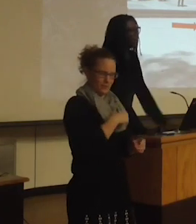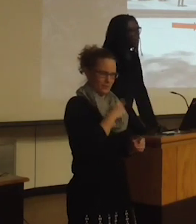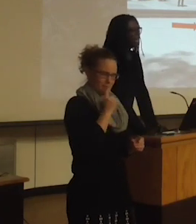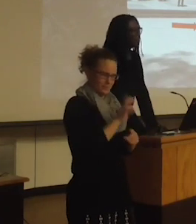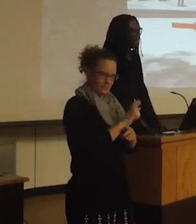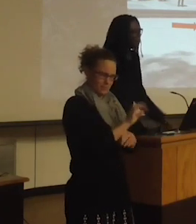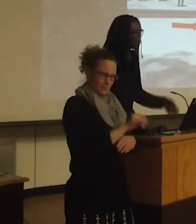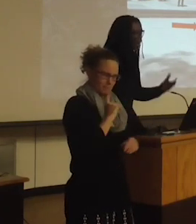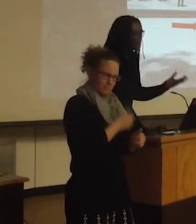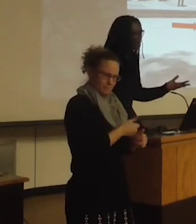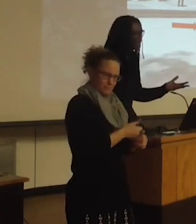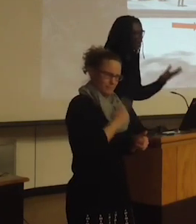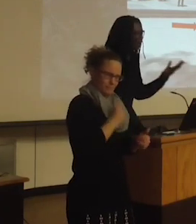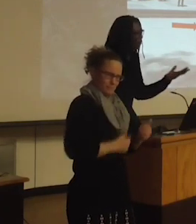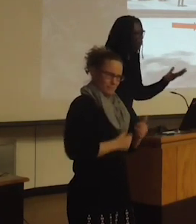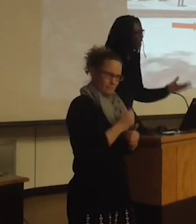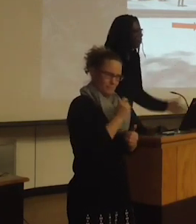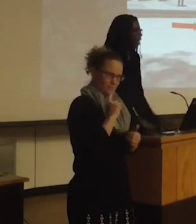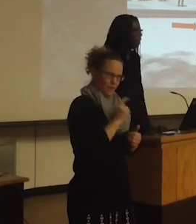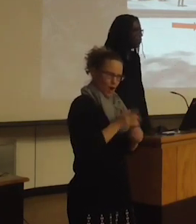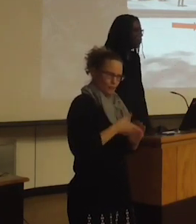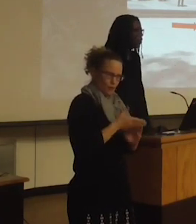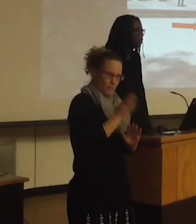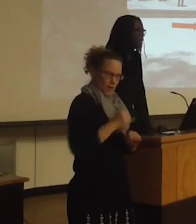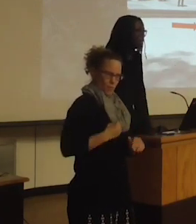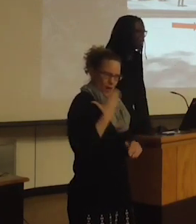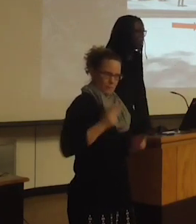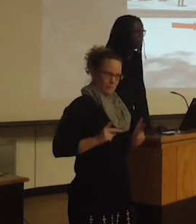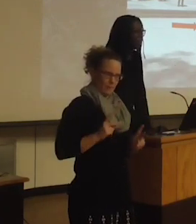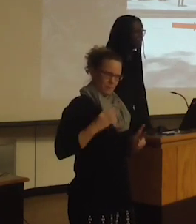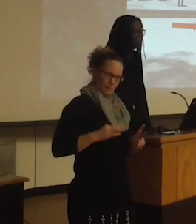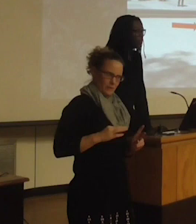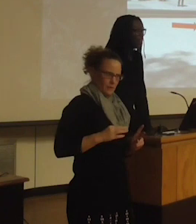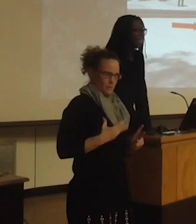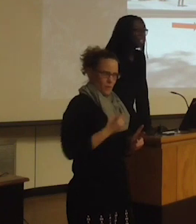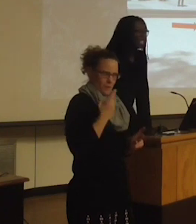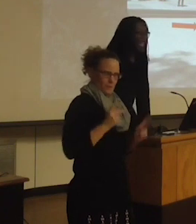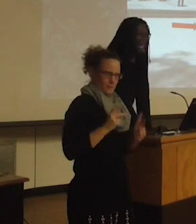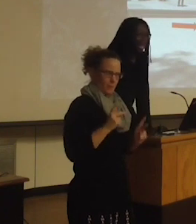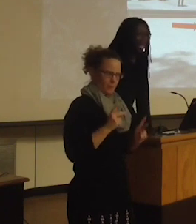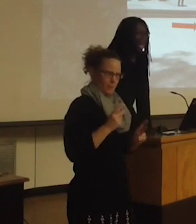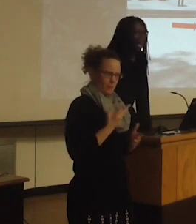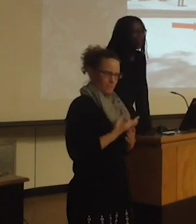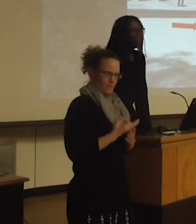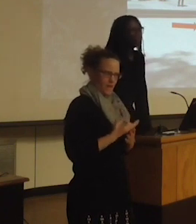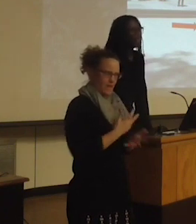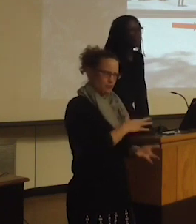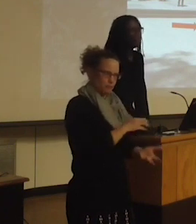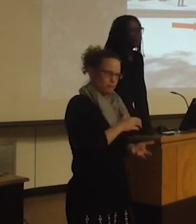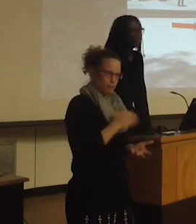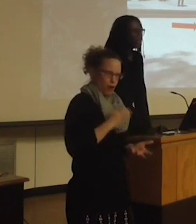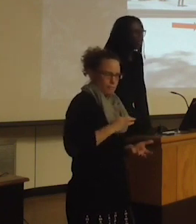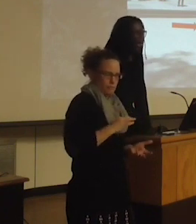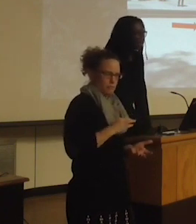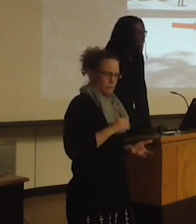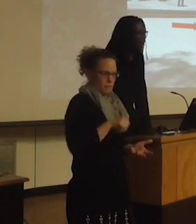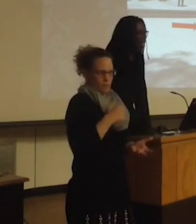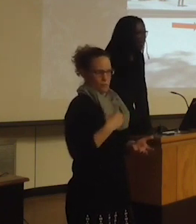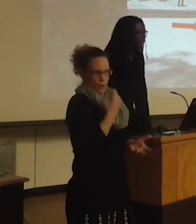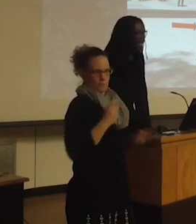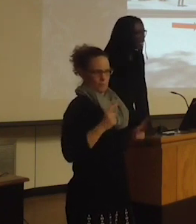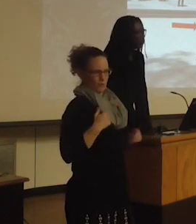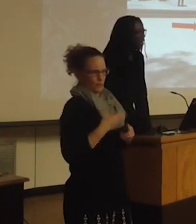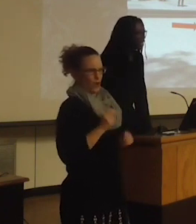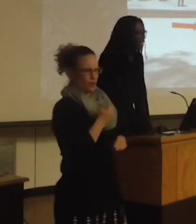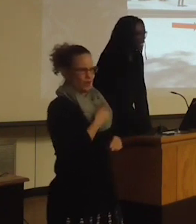that are like that primarily are run by white people to benefit white people for the financial gain of other white people. And we call